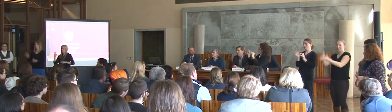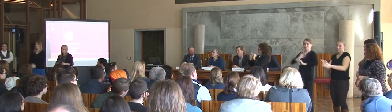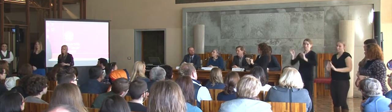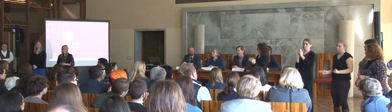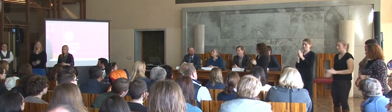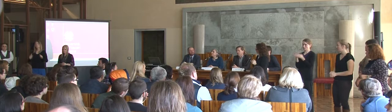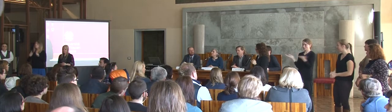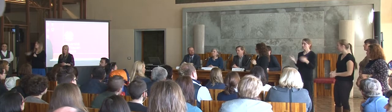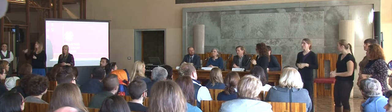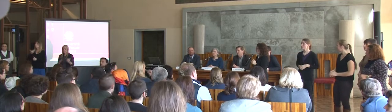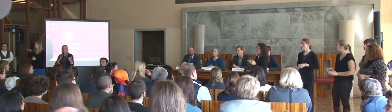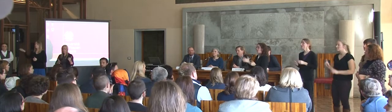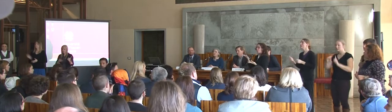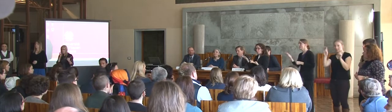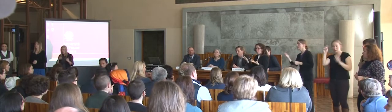Other questions?